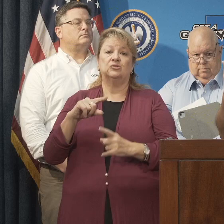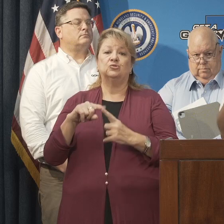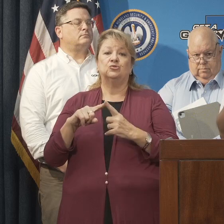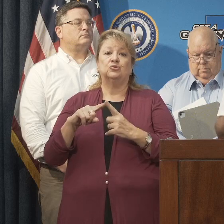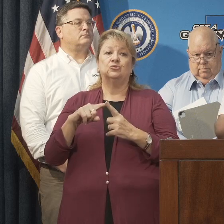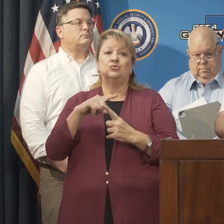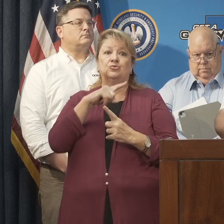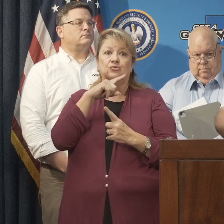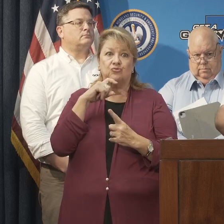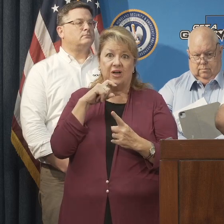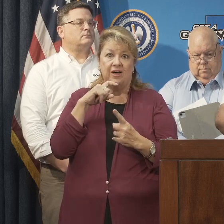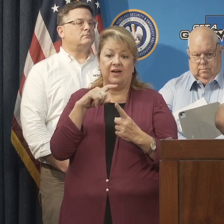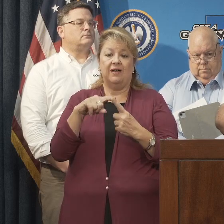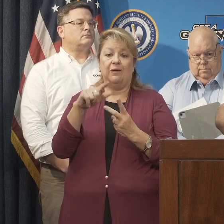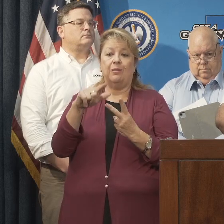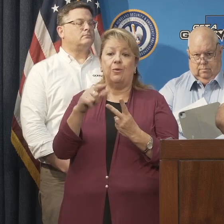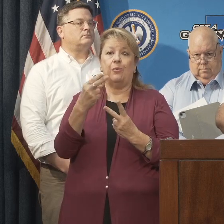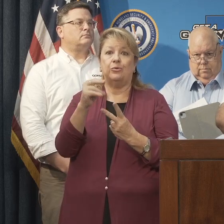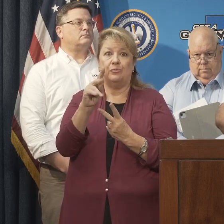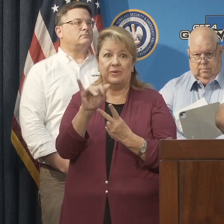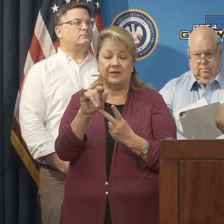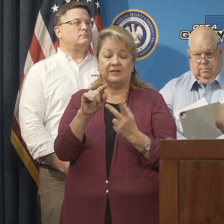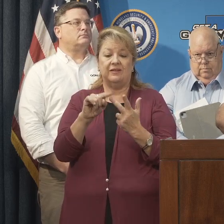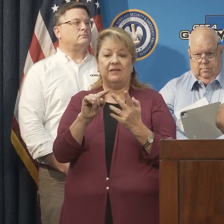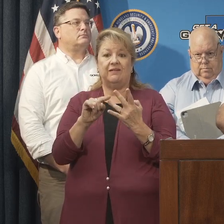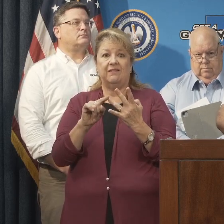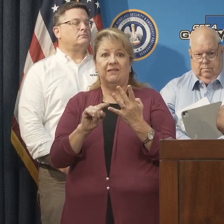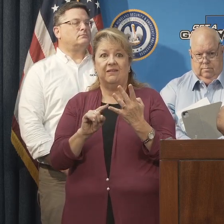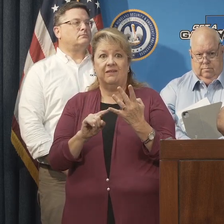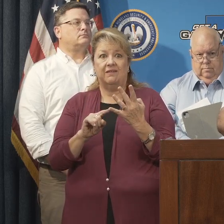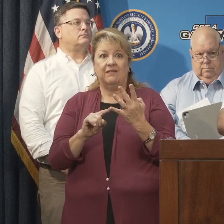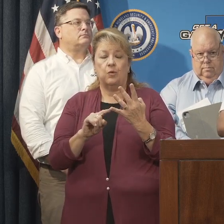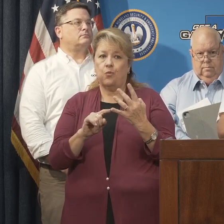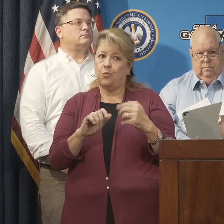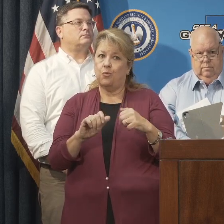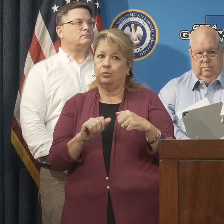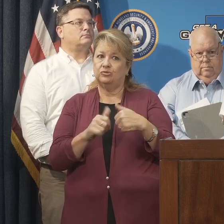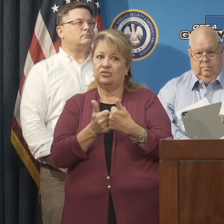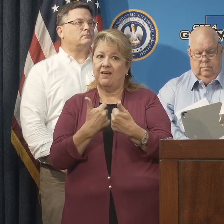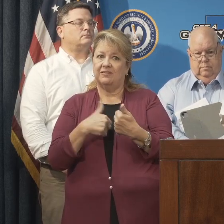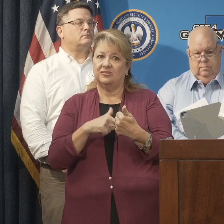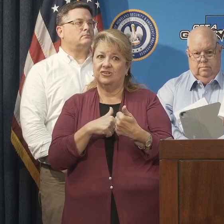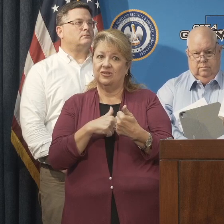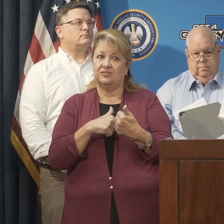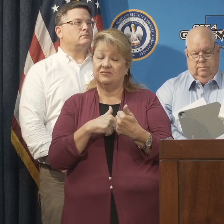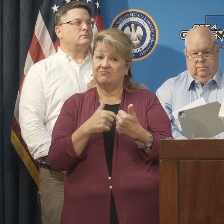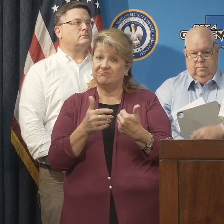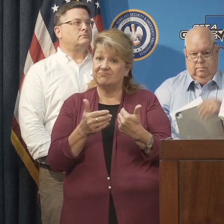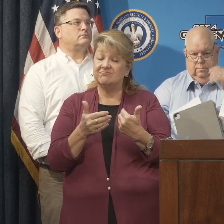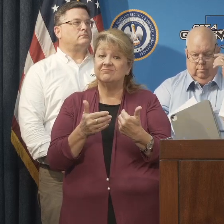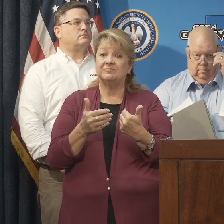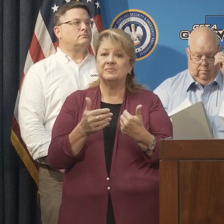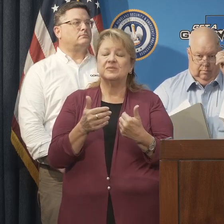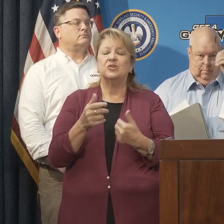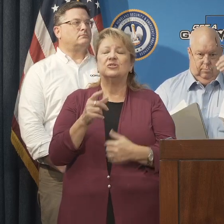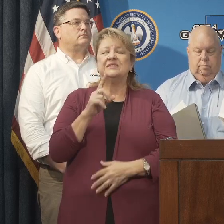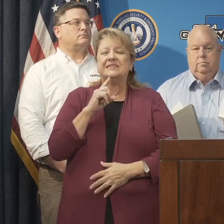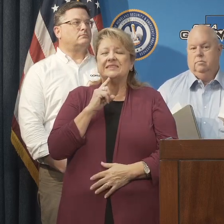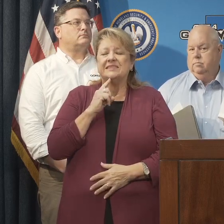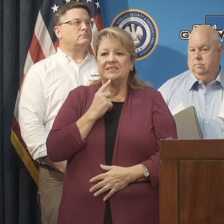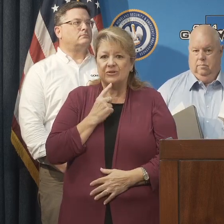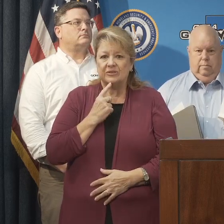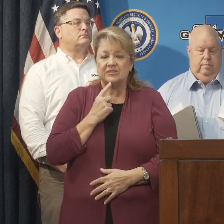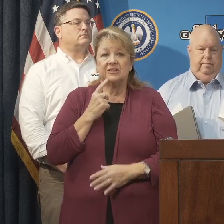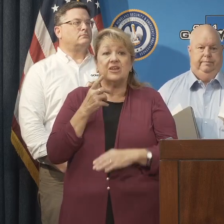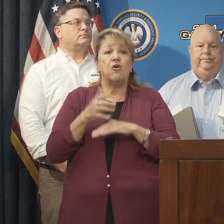really present tremendous challenges for us, because there are hundreds, literally hundreds of